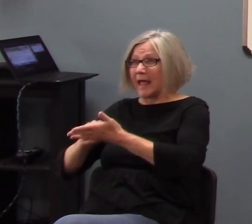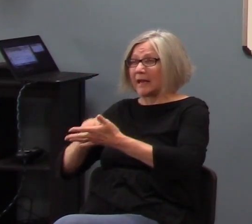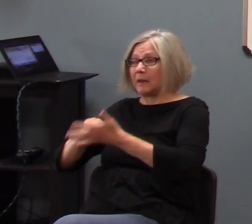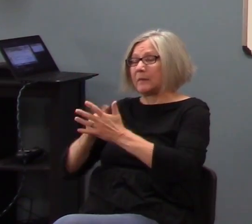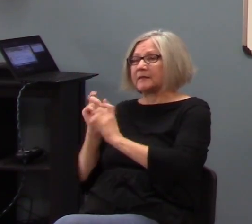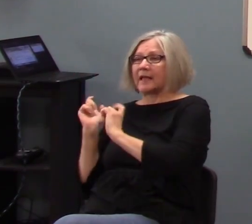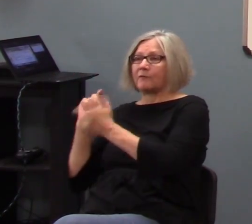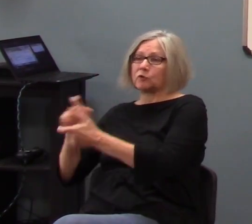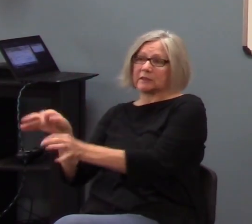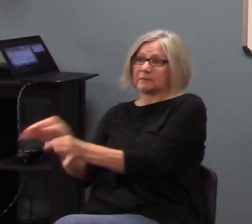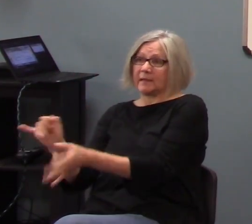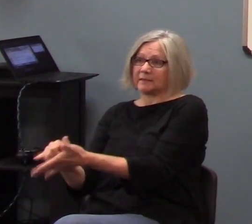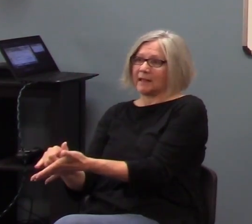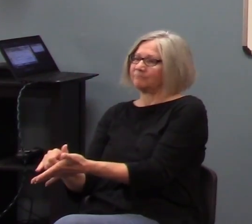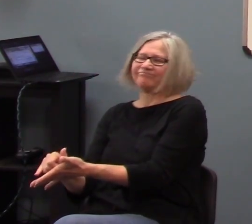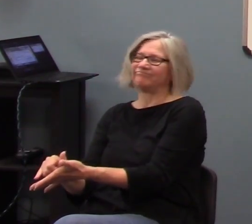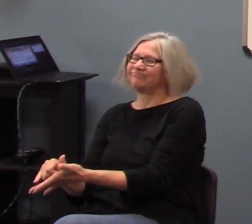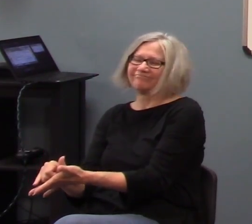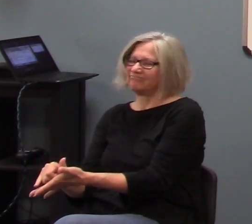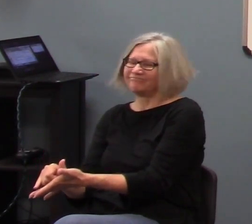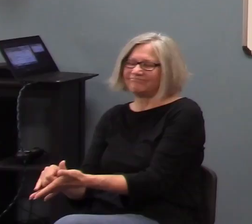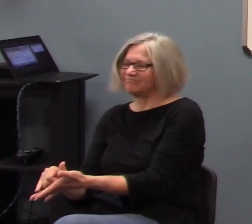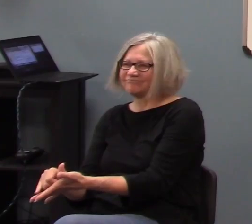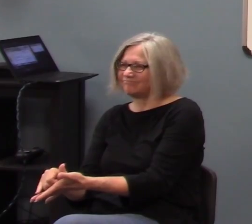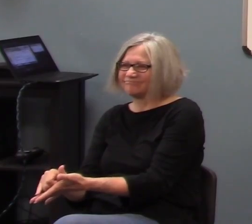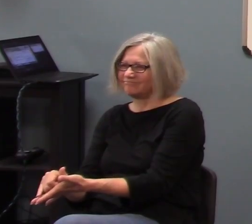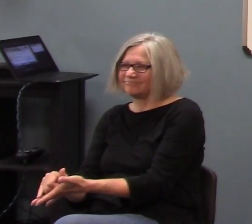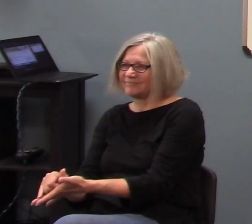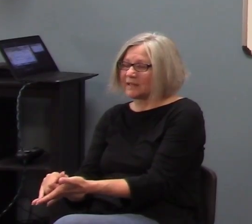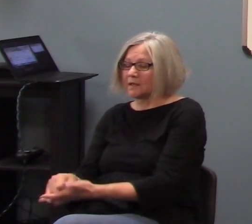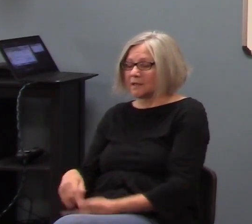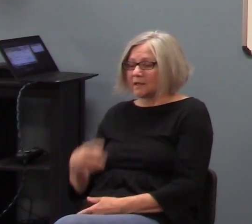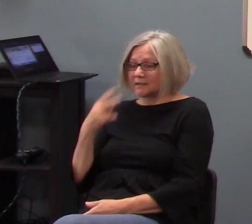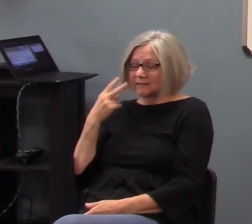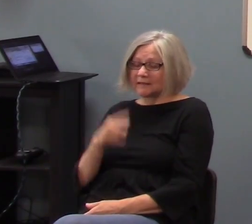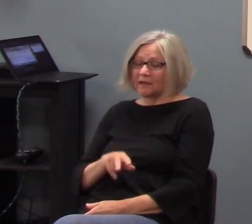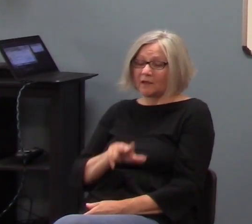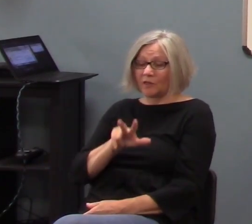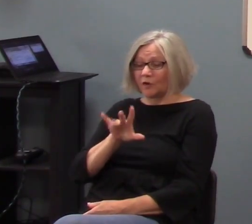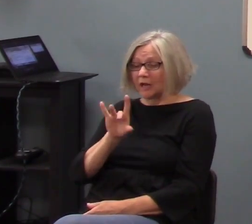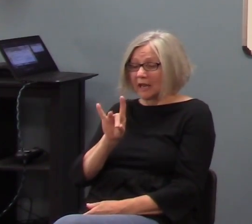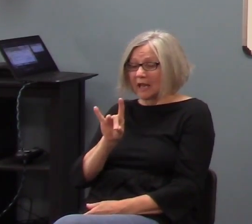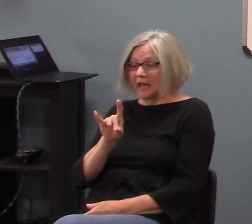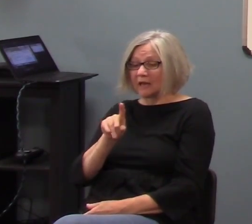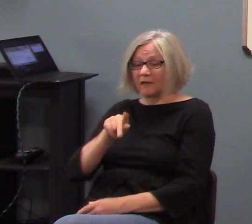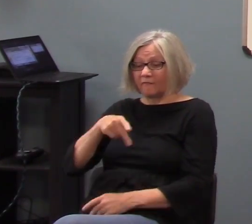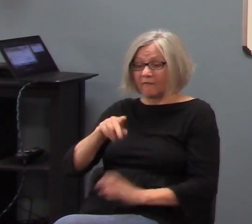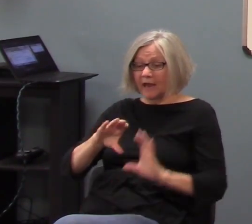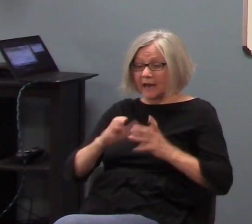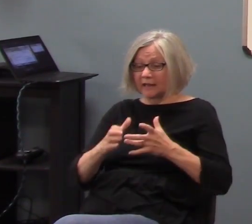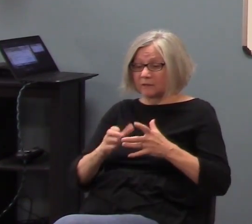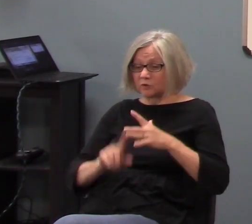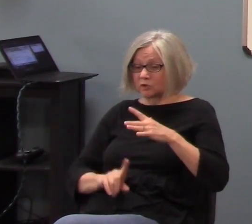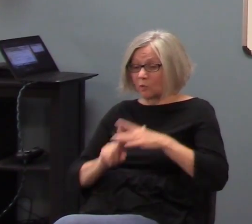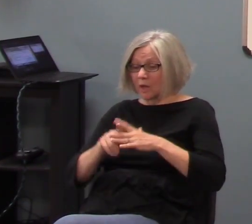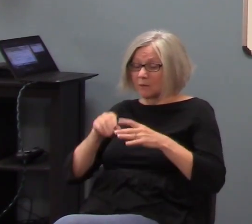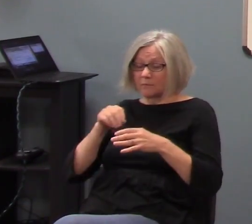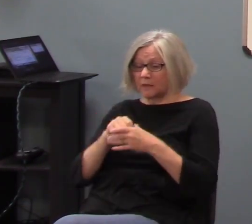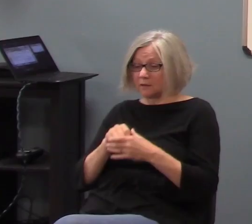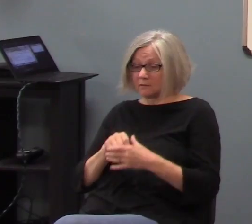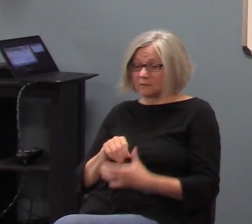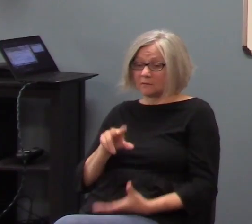that's not true at all. Seeing 38 phyla show up in 5 million years, it doesn't explain by any of this, even if you give it a